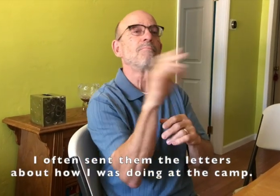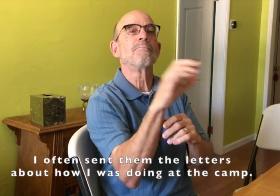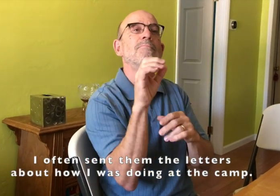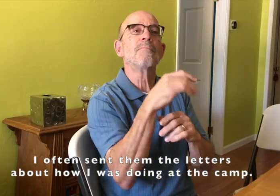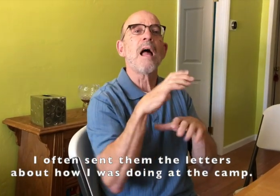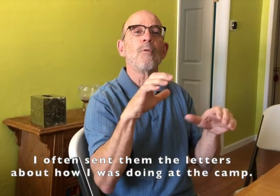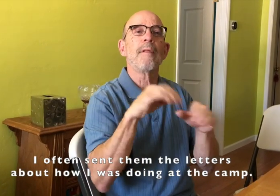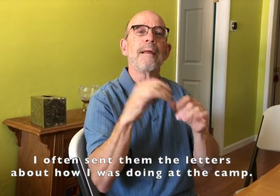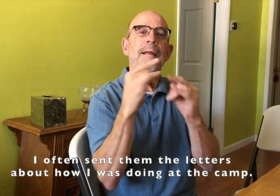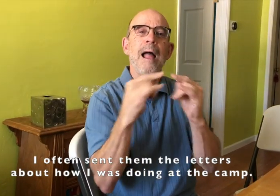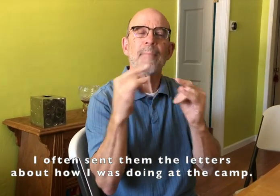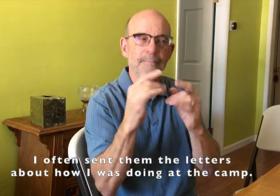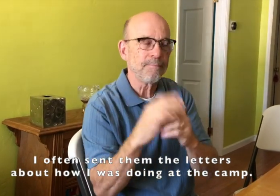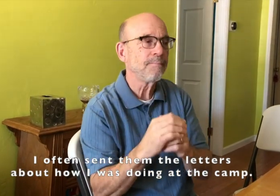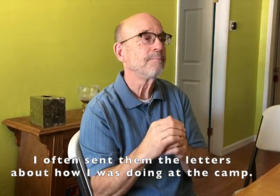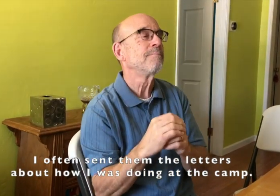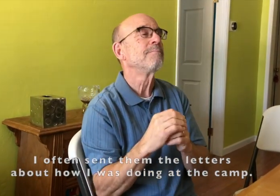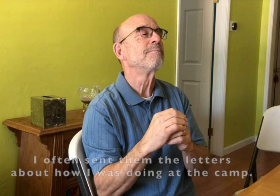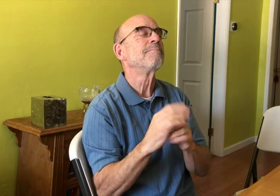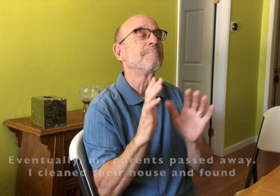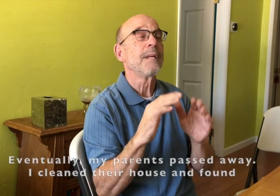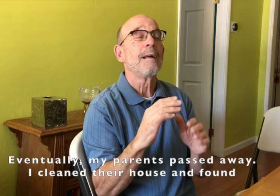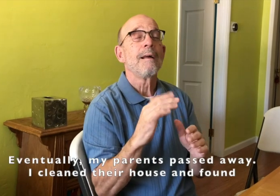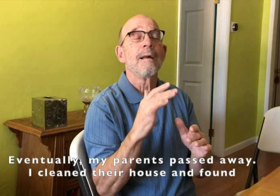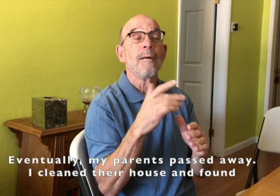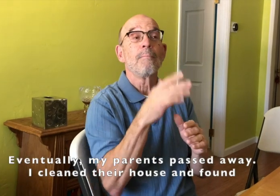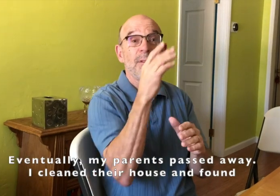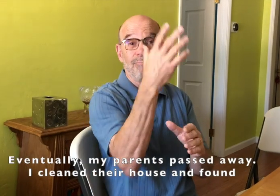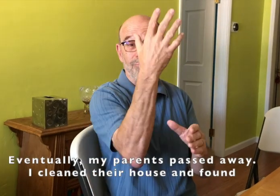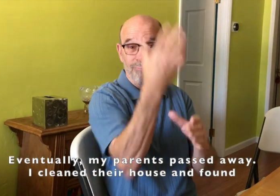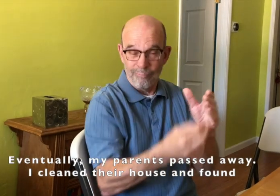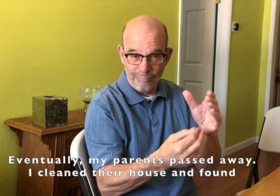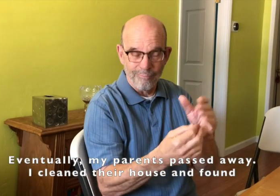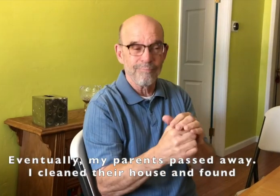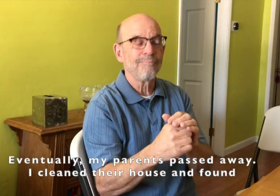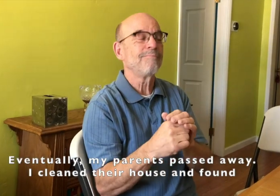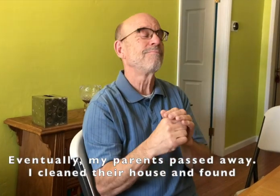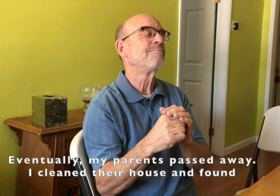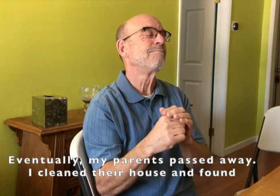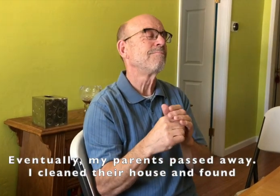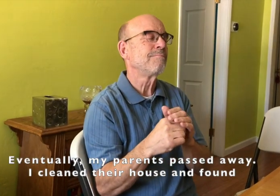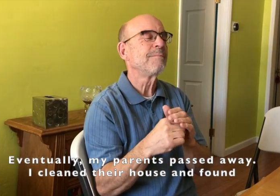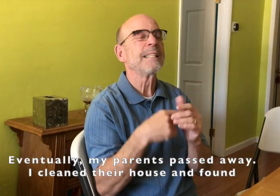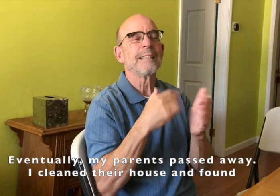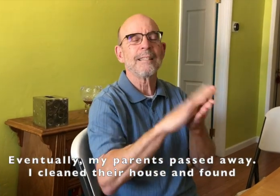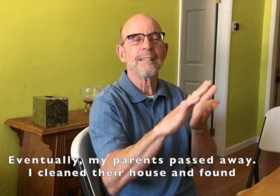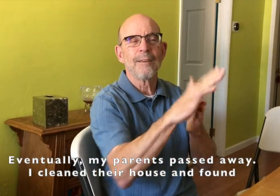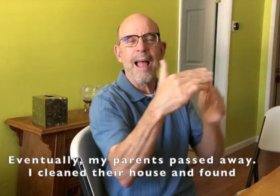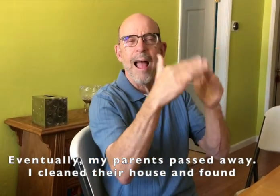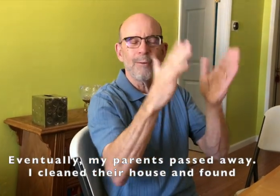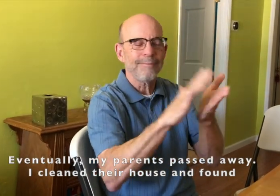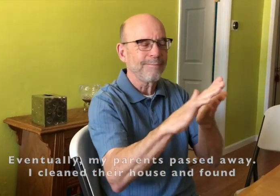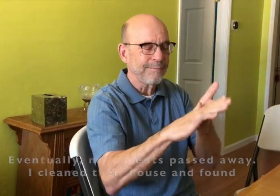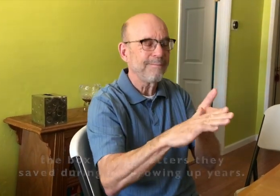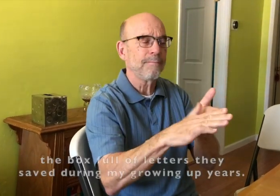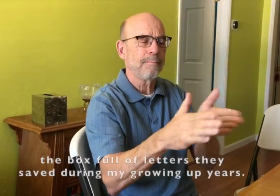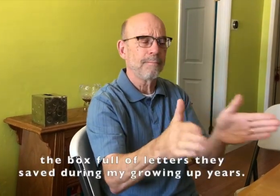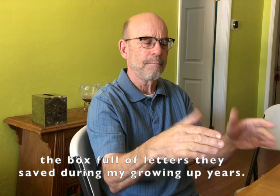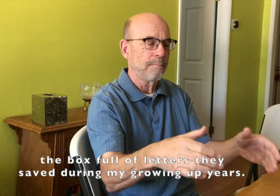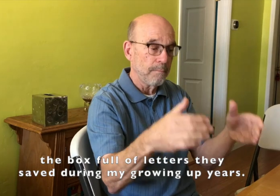And I often sent them letters about how I was doing at camp. And eventually my parents passed away. I cleaned their house out, and I found